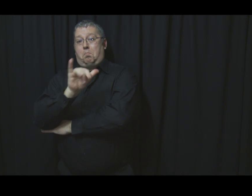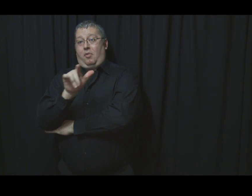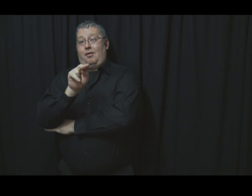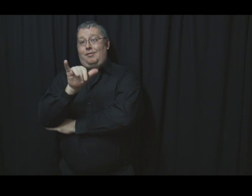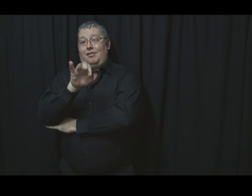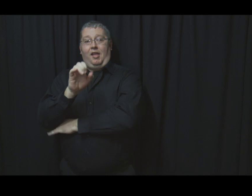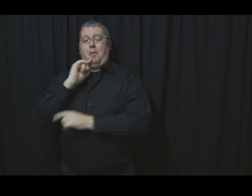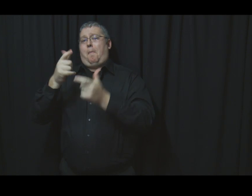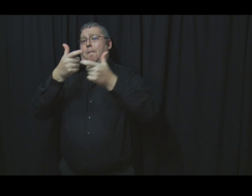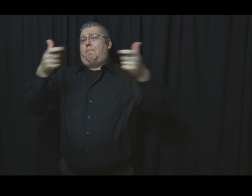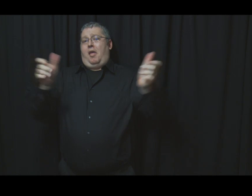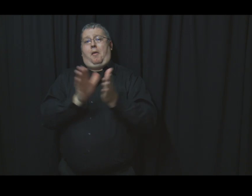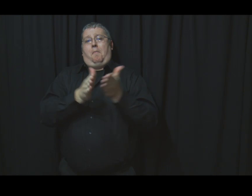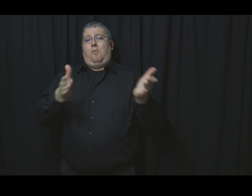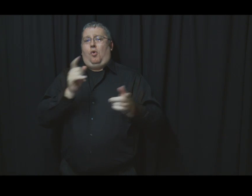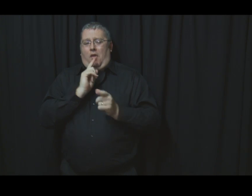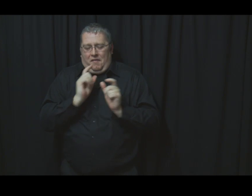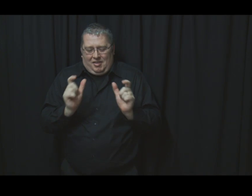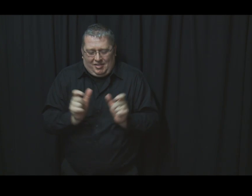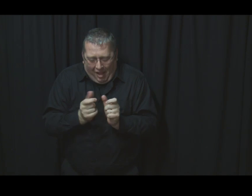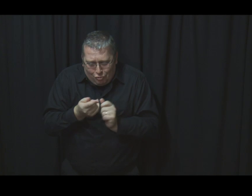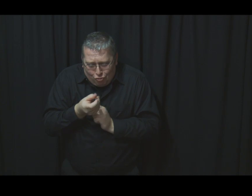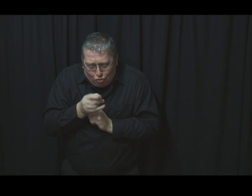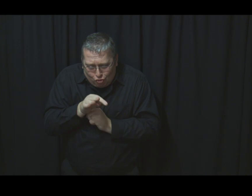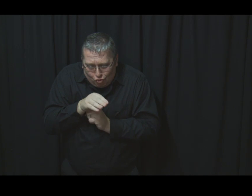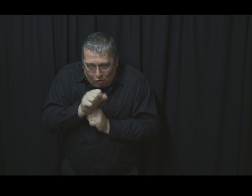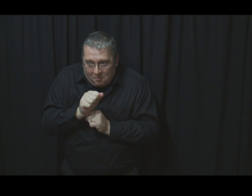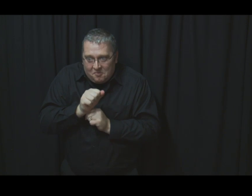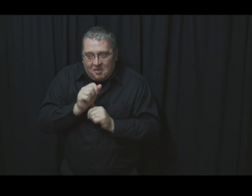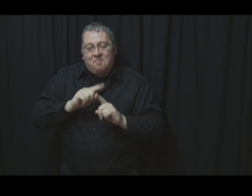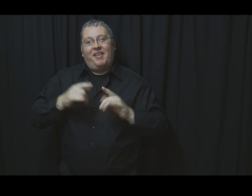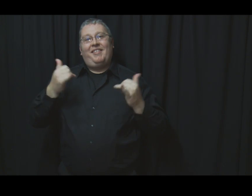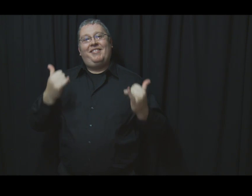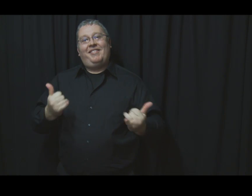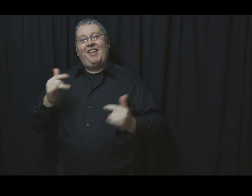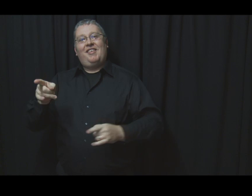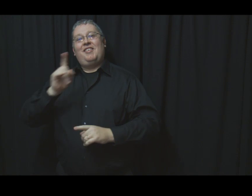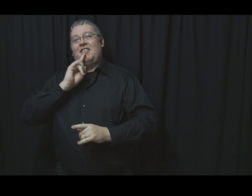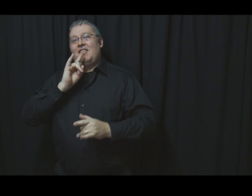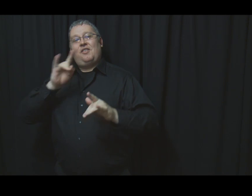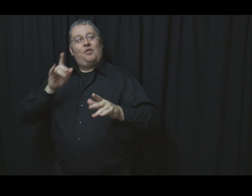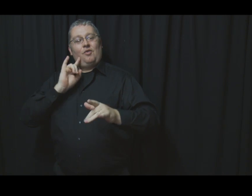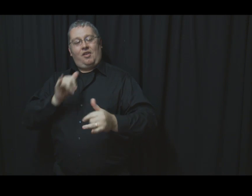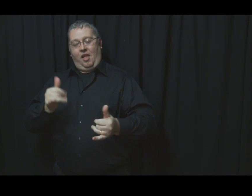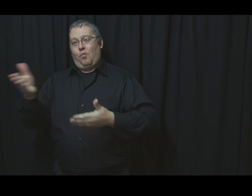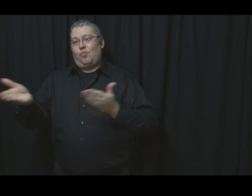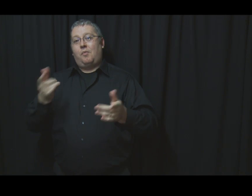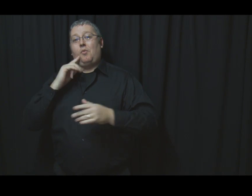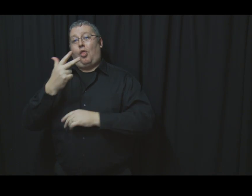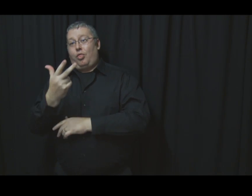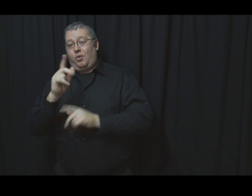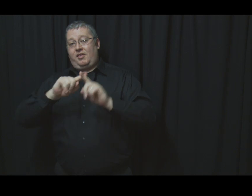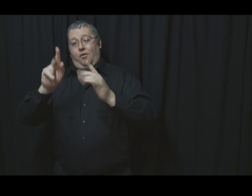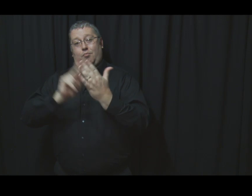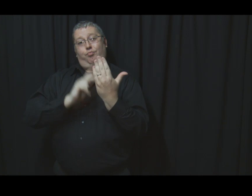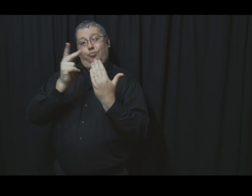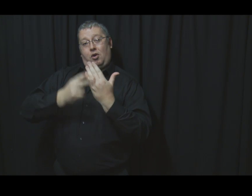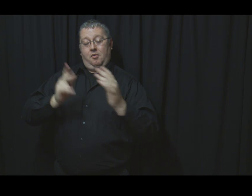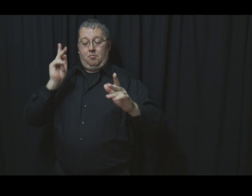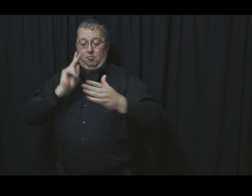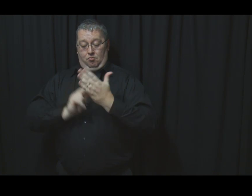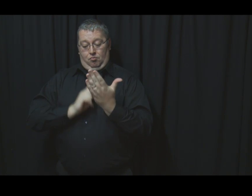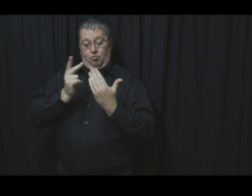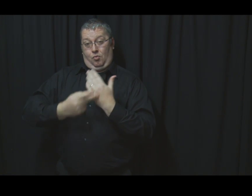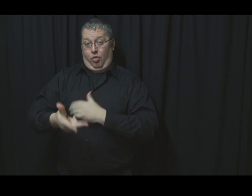Great Big Book of Tiny Germs. Bill Nye is the host of 3 television series. His program, The 100 Greatest Discoveries, airs